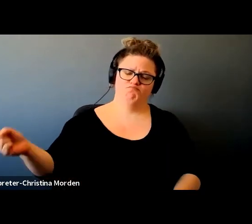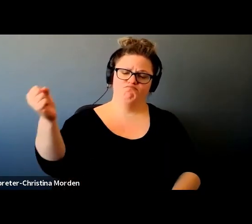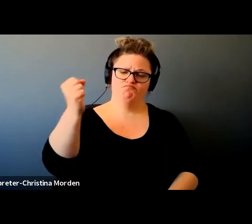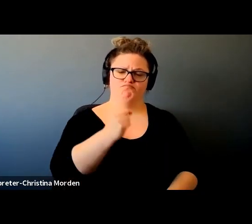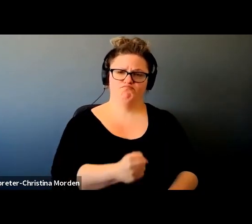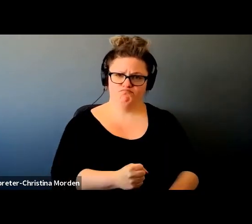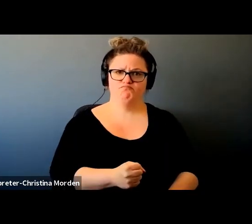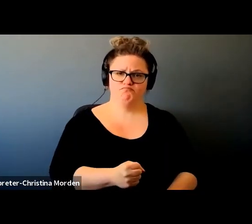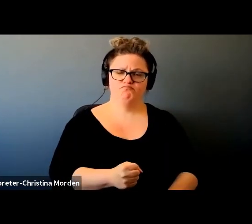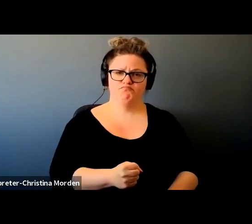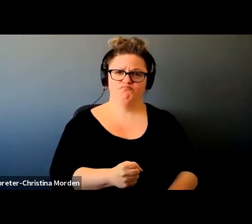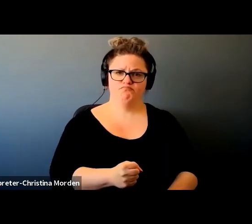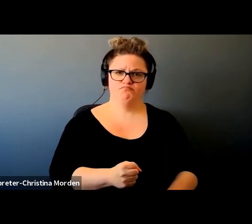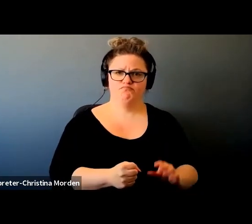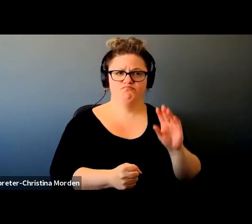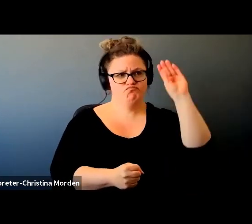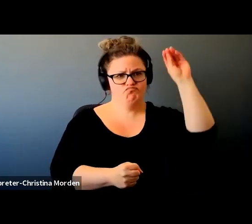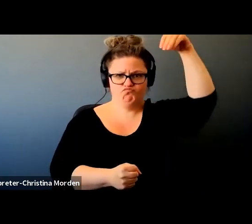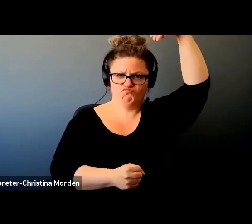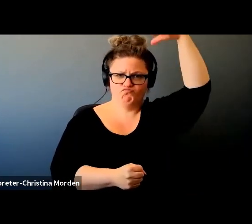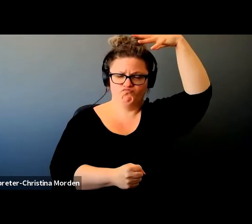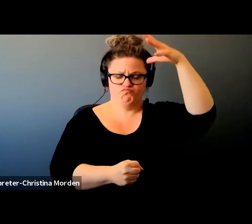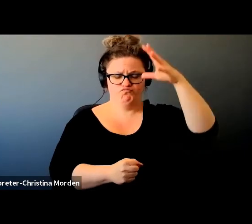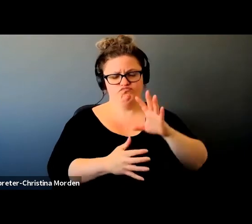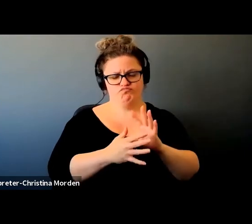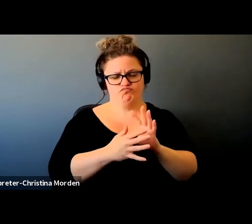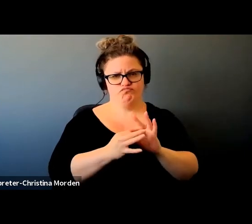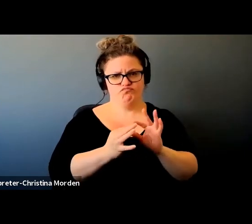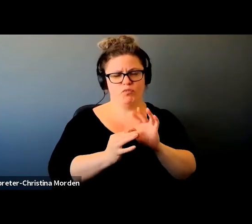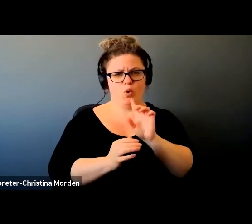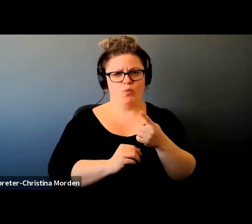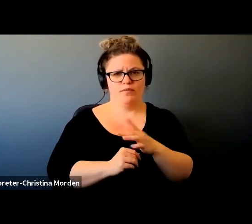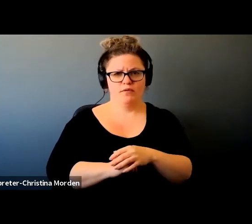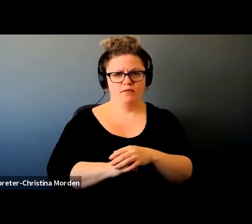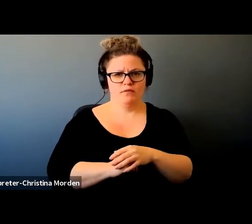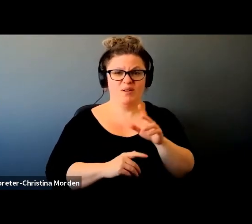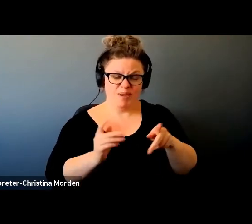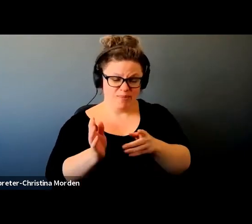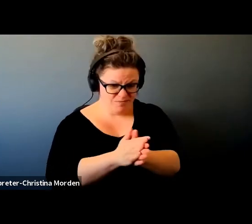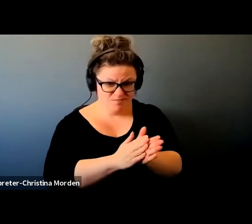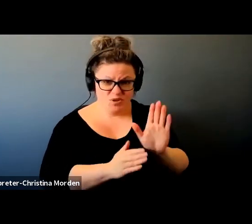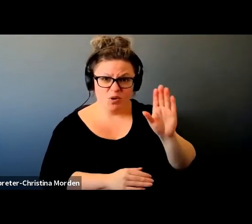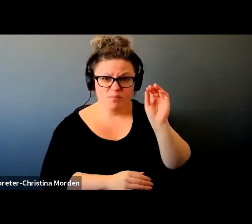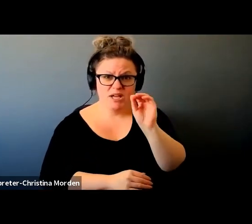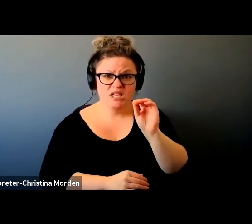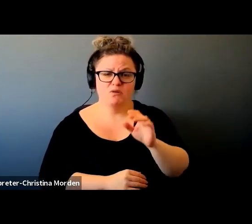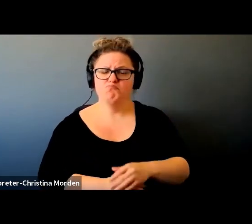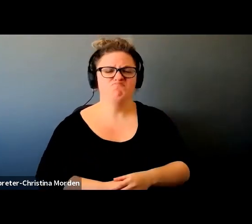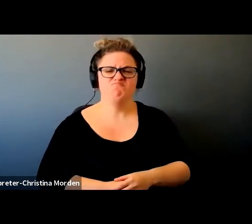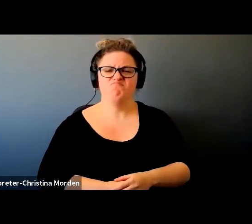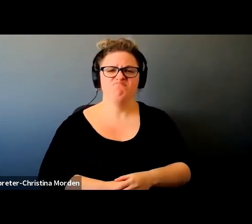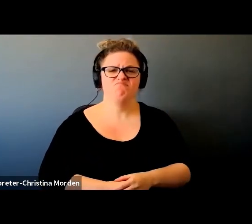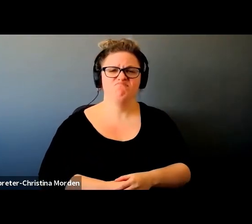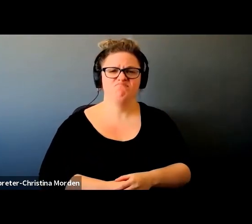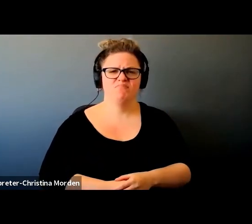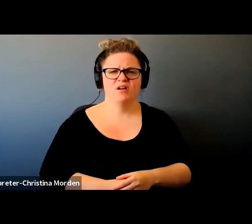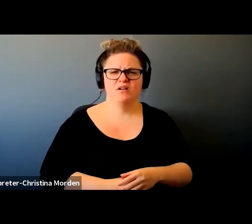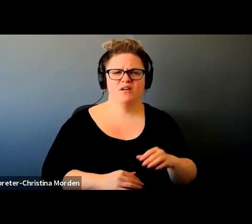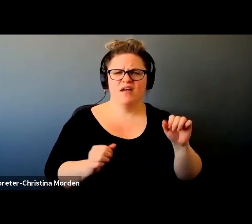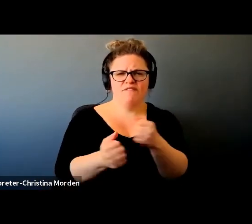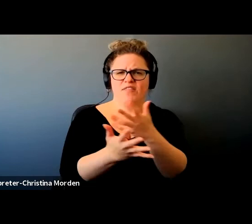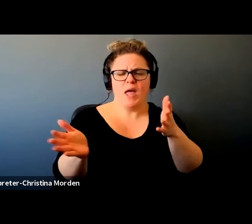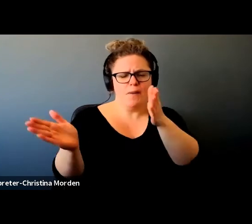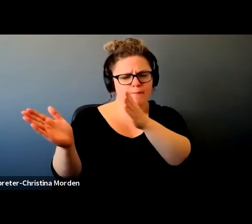A lot of times people don't really want to know your opinion. Things have been planned long before you showed up, and you're part of